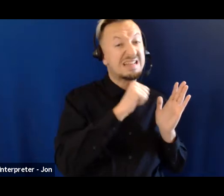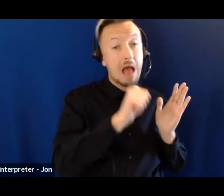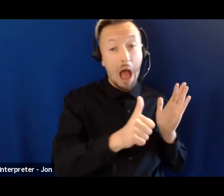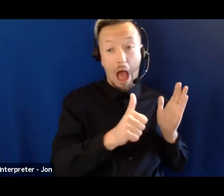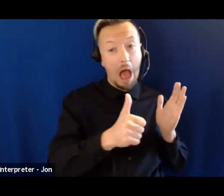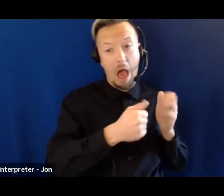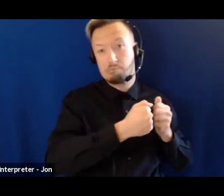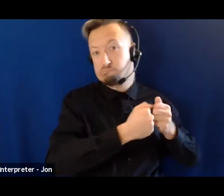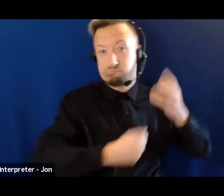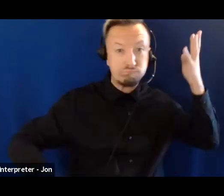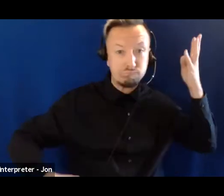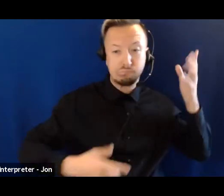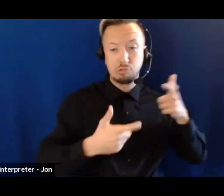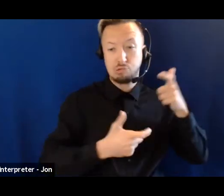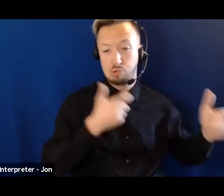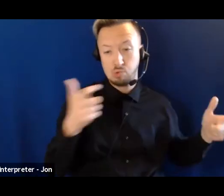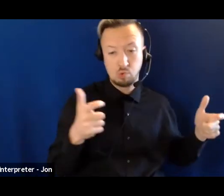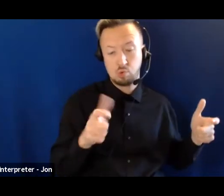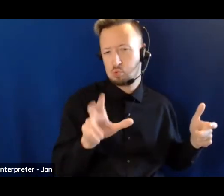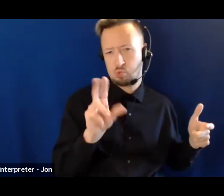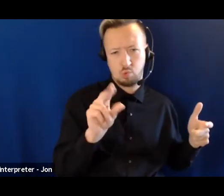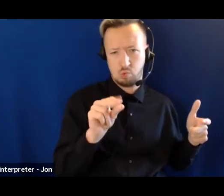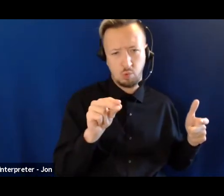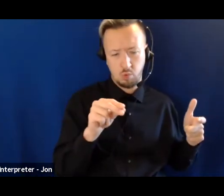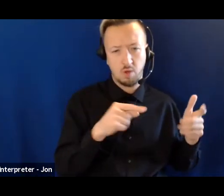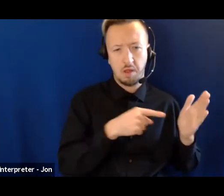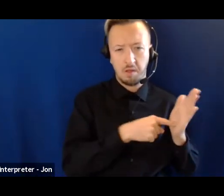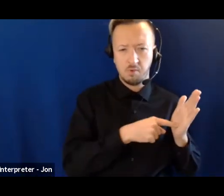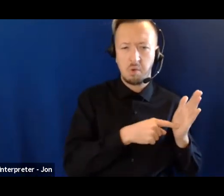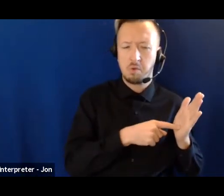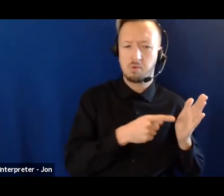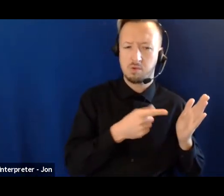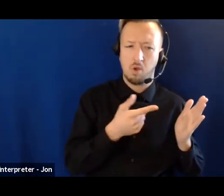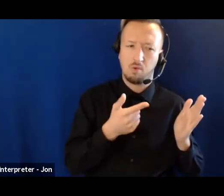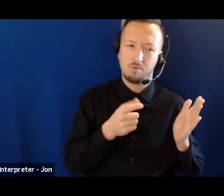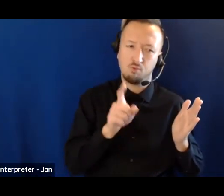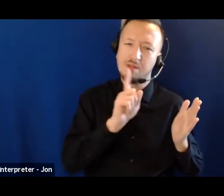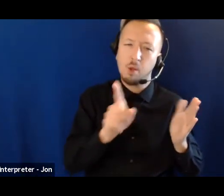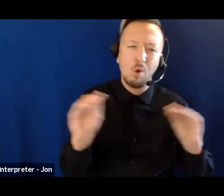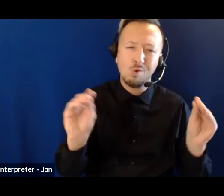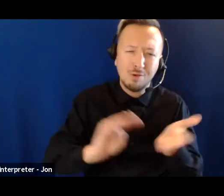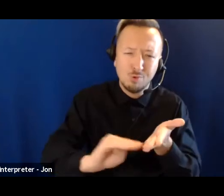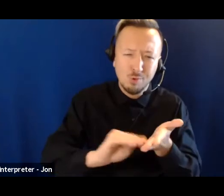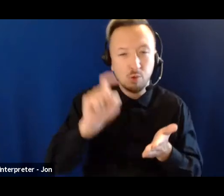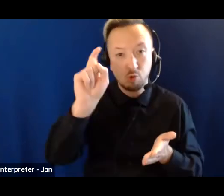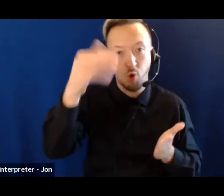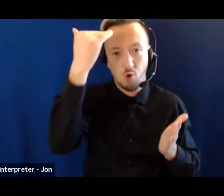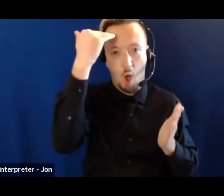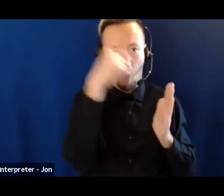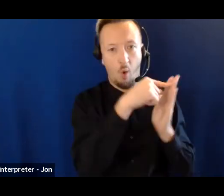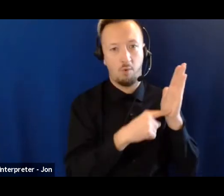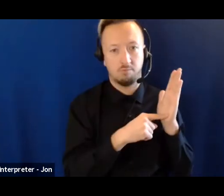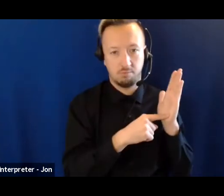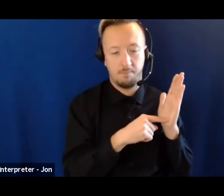not knowing what's in there. And so what I tell people is go to